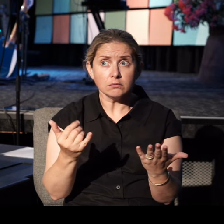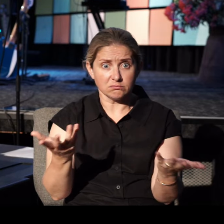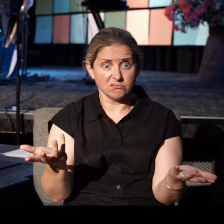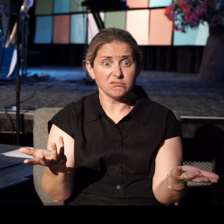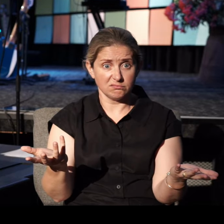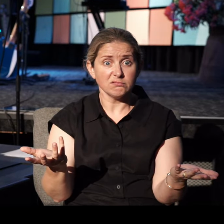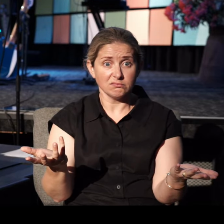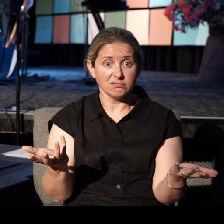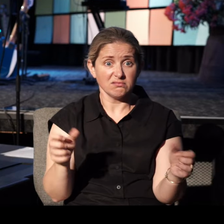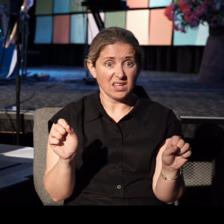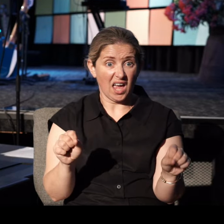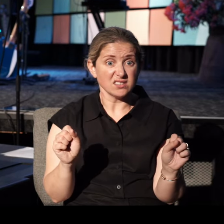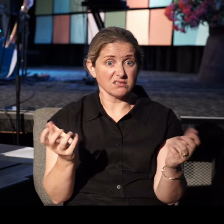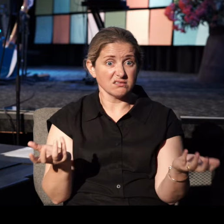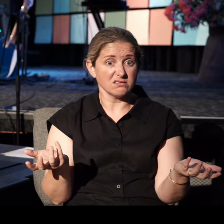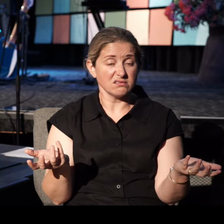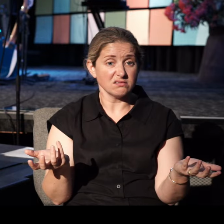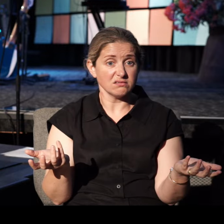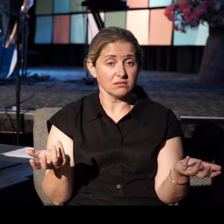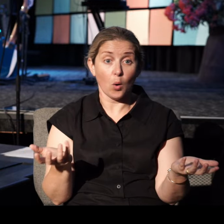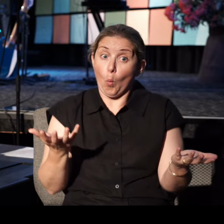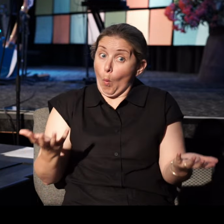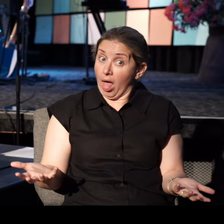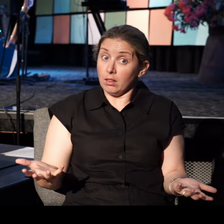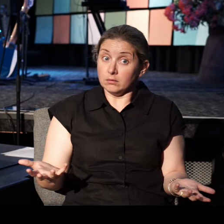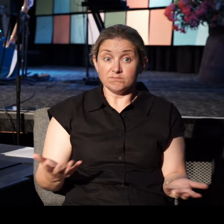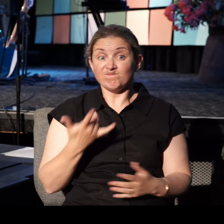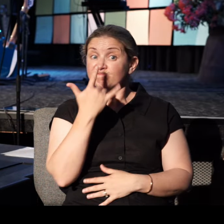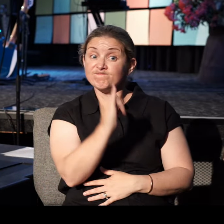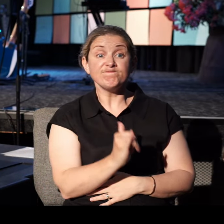Well, no one who lives in him continues to sin.